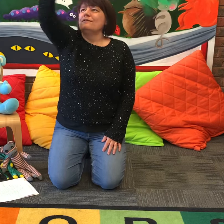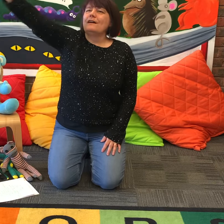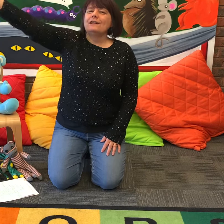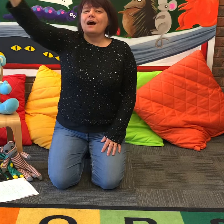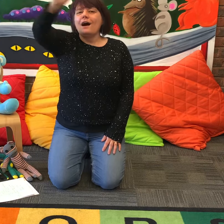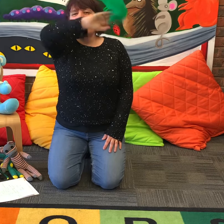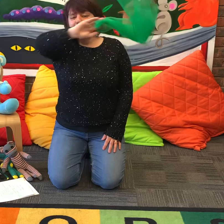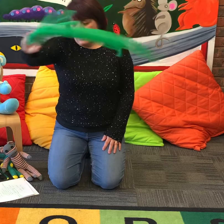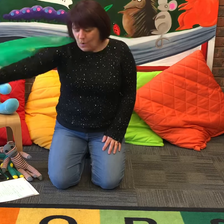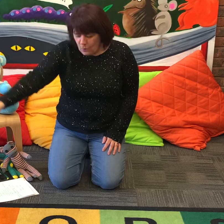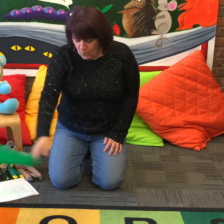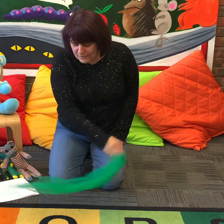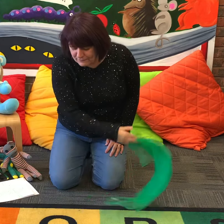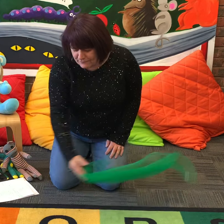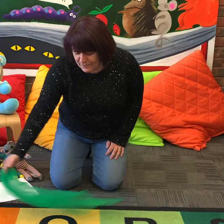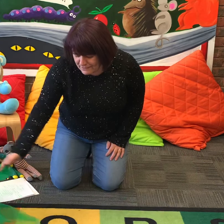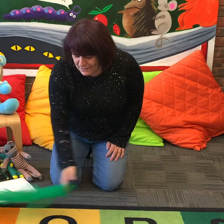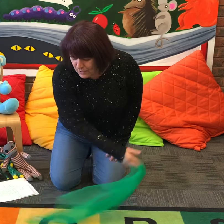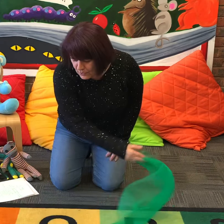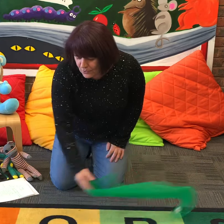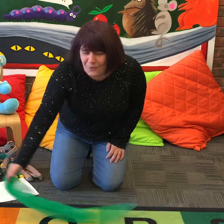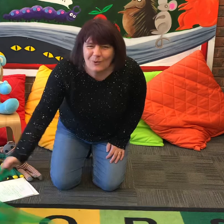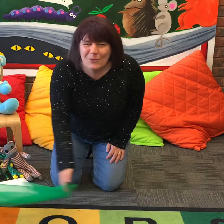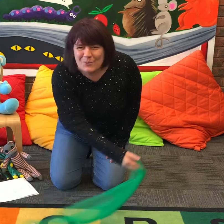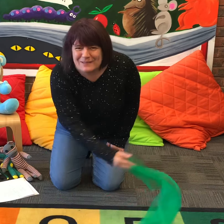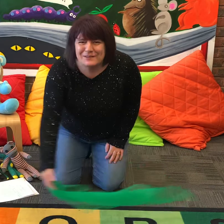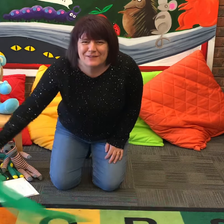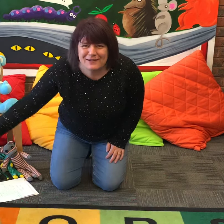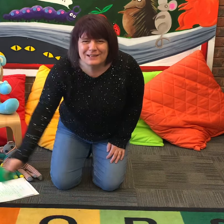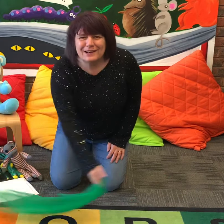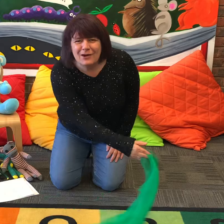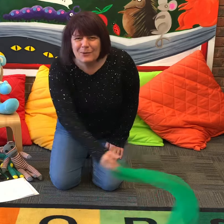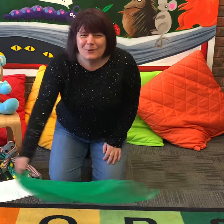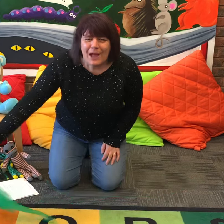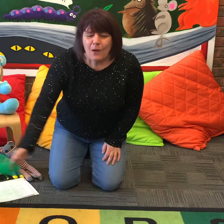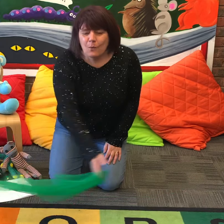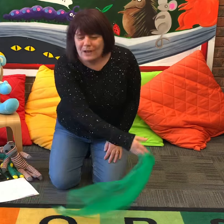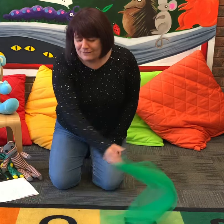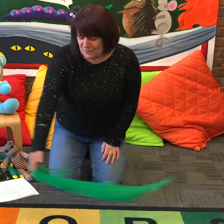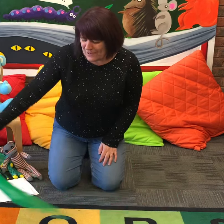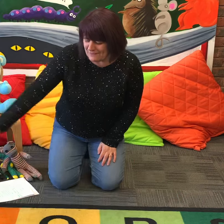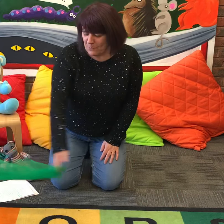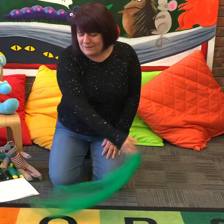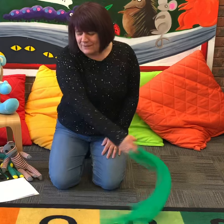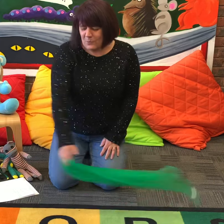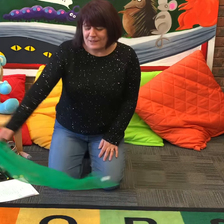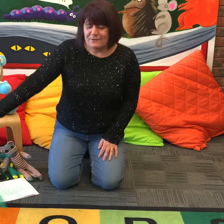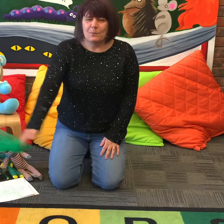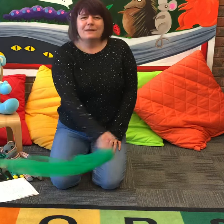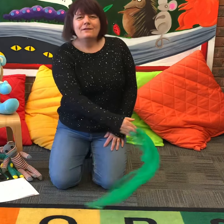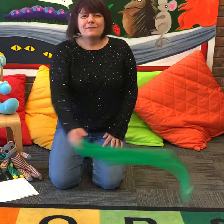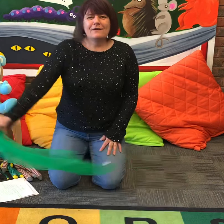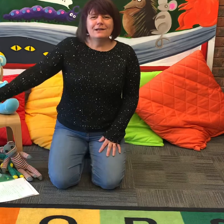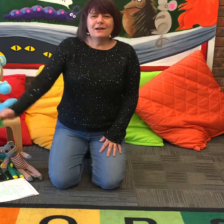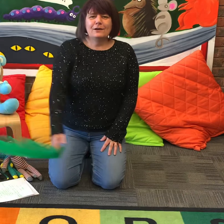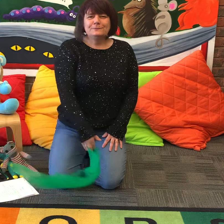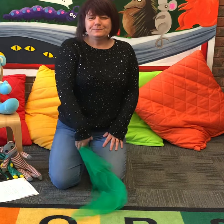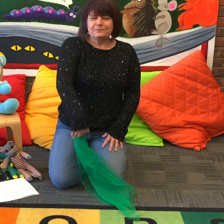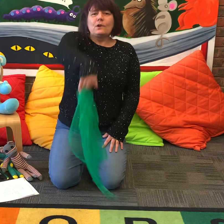very high. Wave it very low, wave it very low. Wave it, wave it, wave it, wave it, wave it very low.